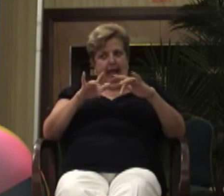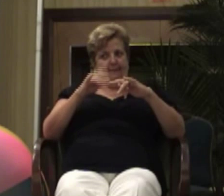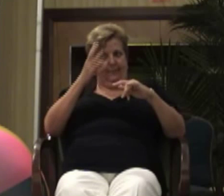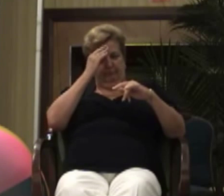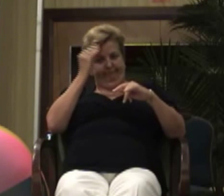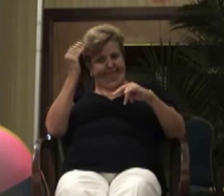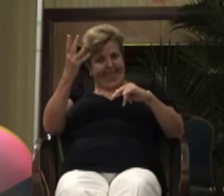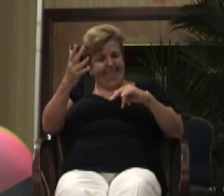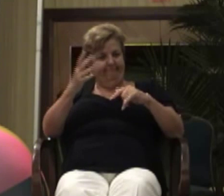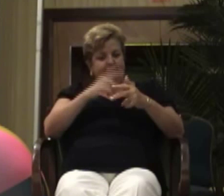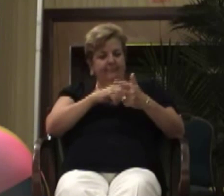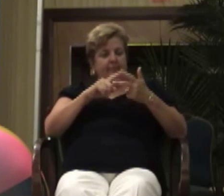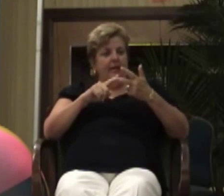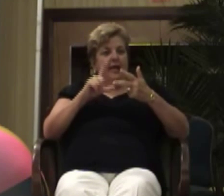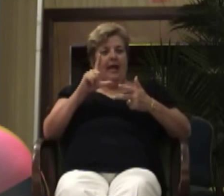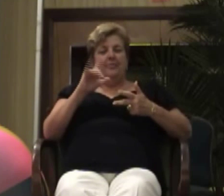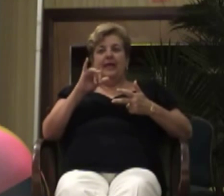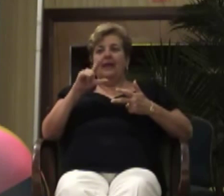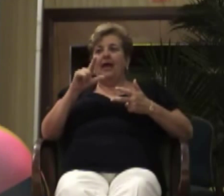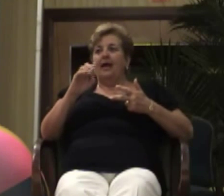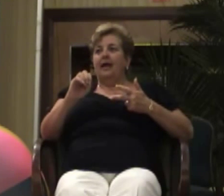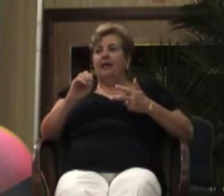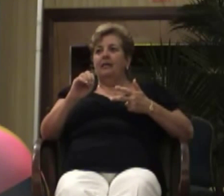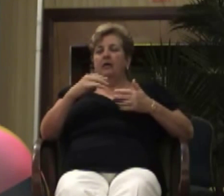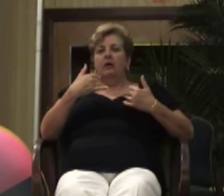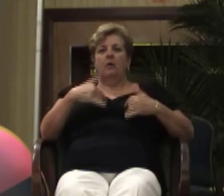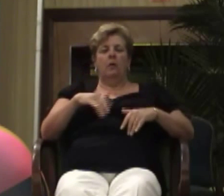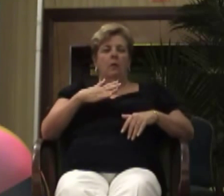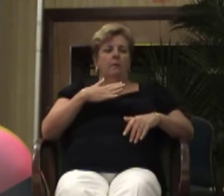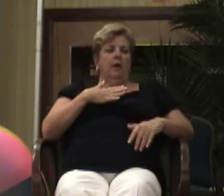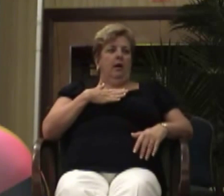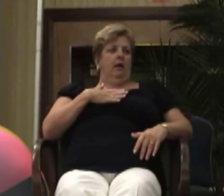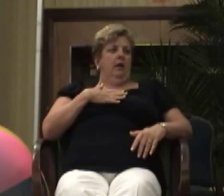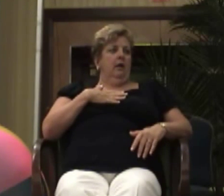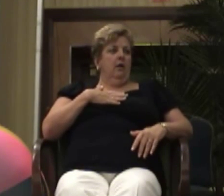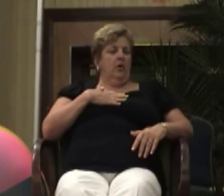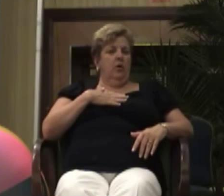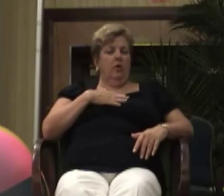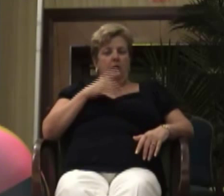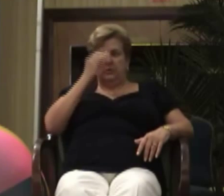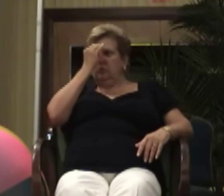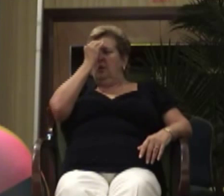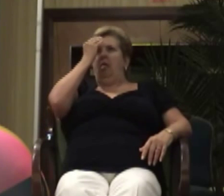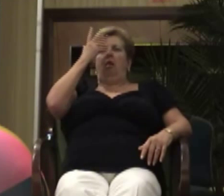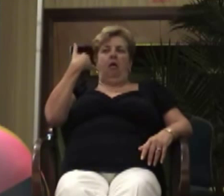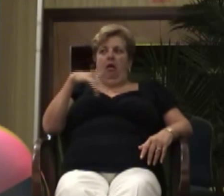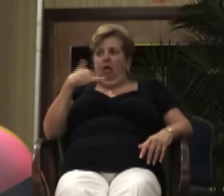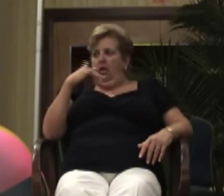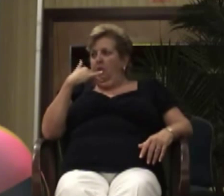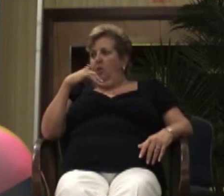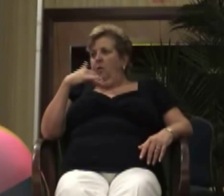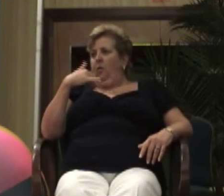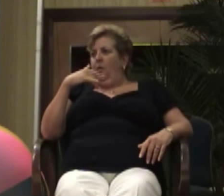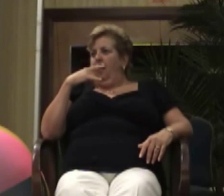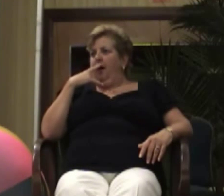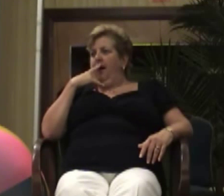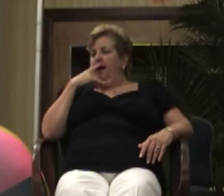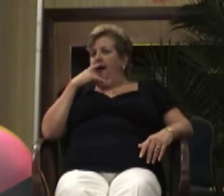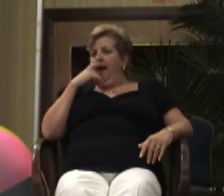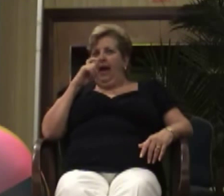And then Lyle, oh my goodness. He just set me spinning. You know, I had to pinch myself just not